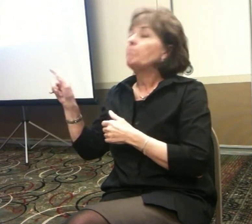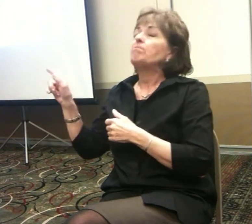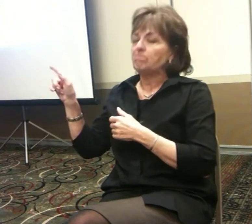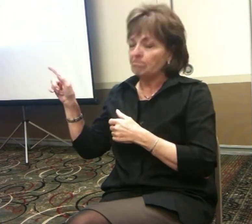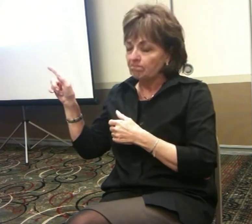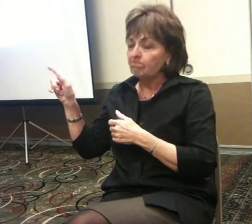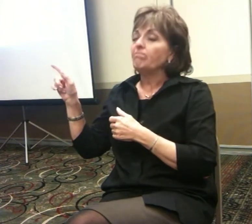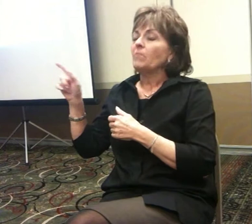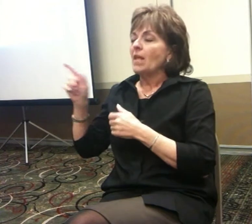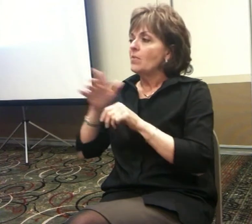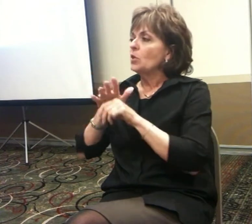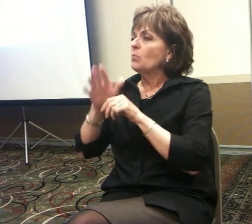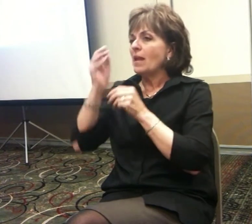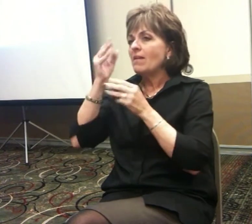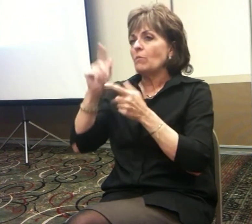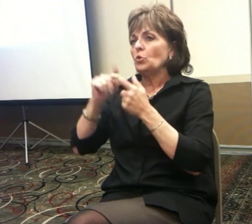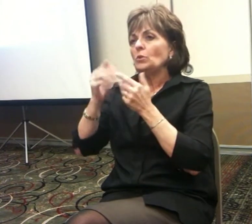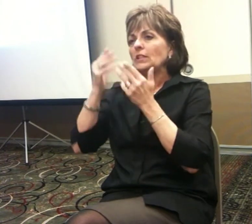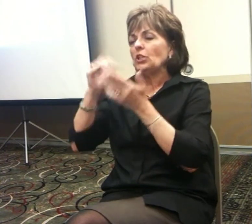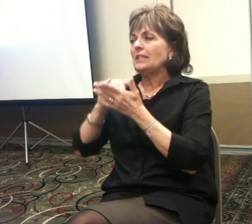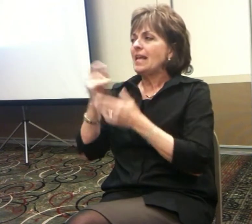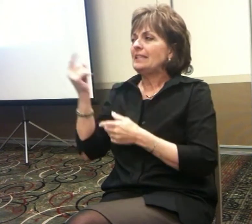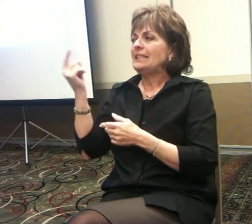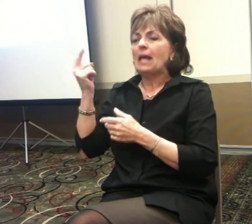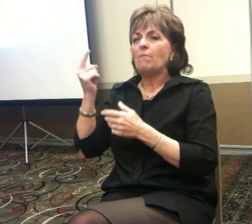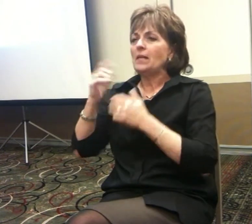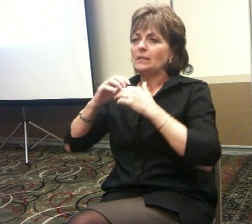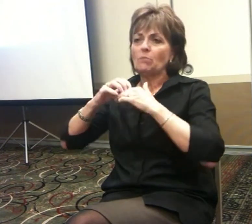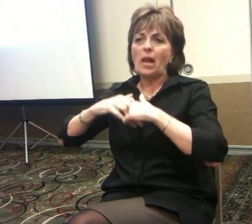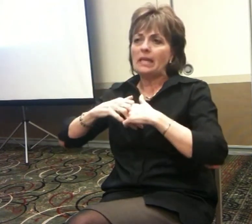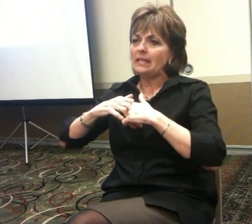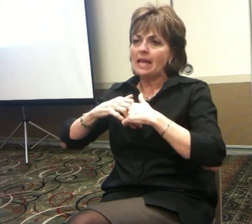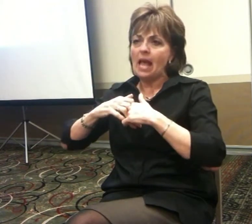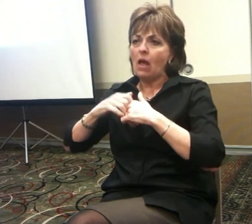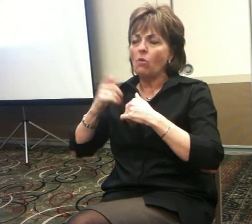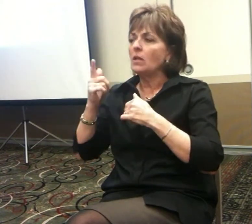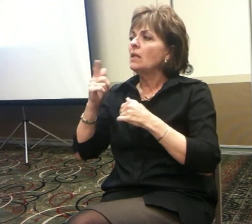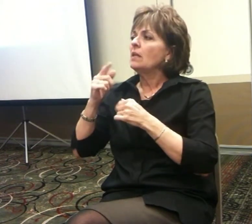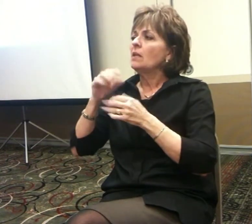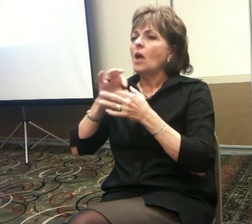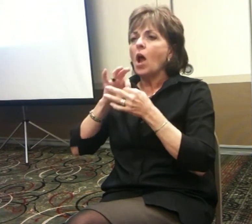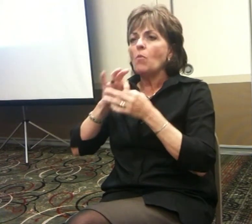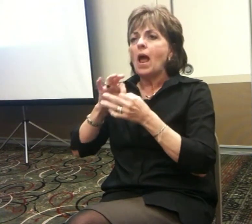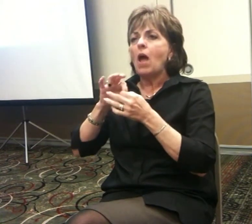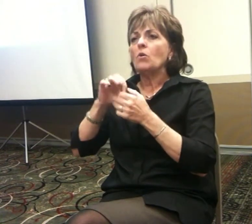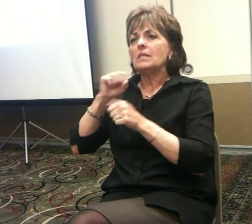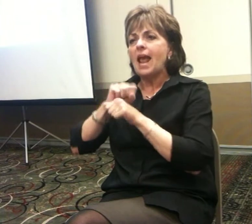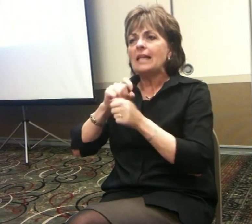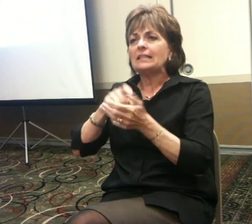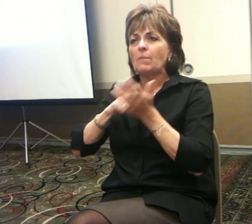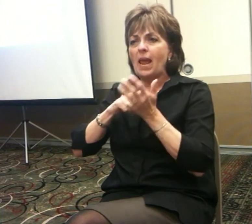of information here to suggest that something's breaking down around task demand kind of situations. Is it a skill